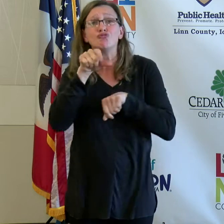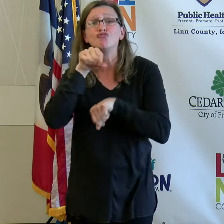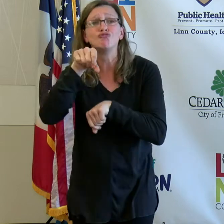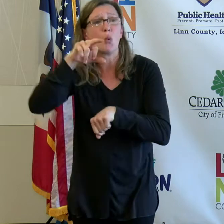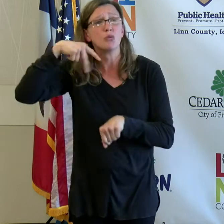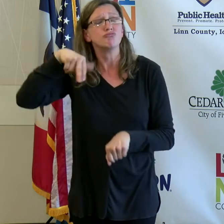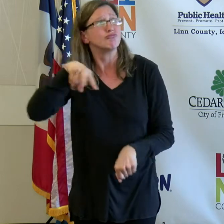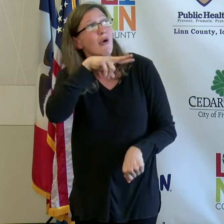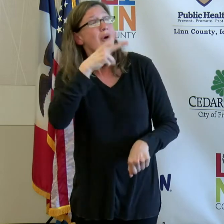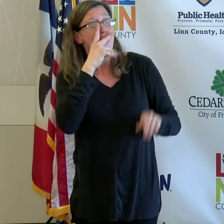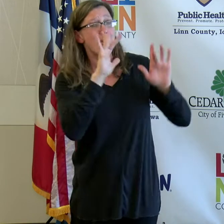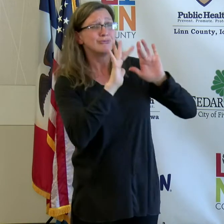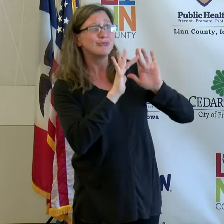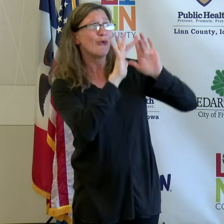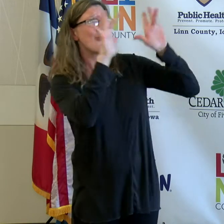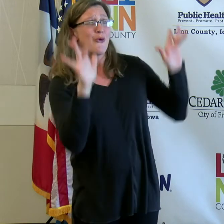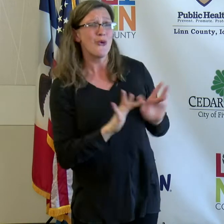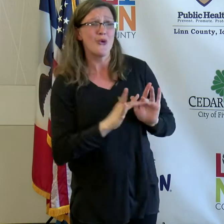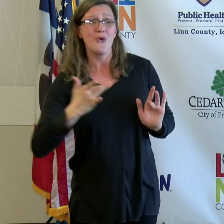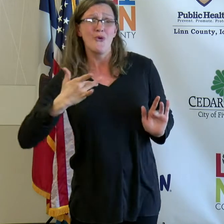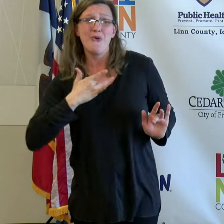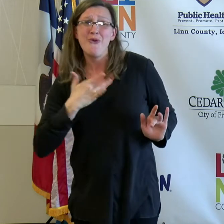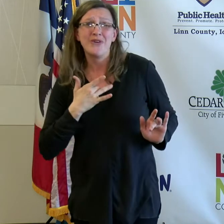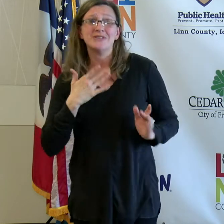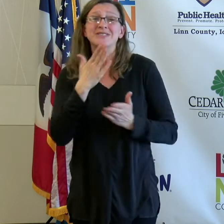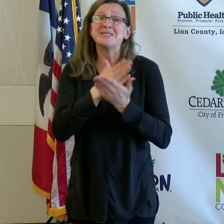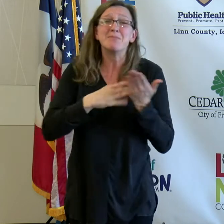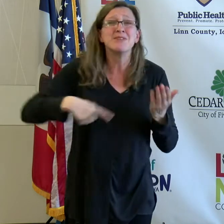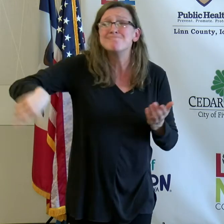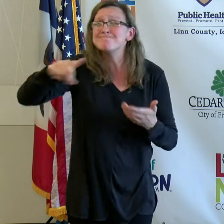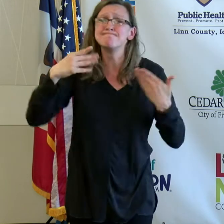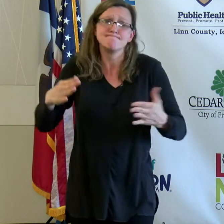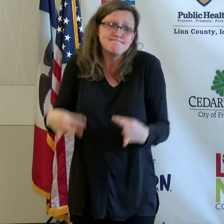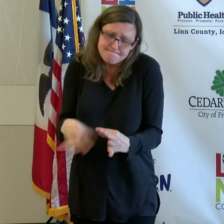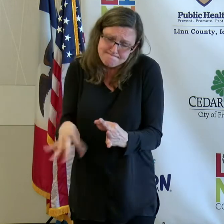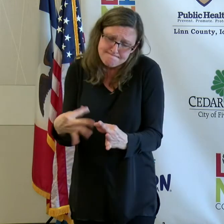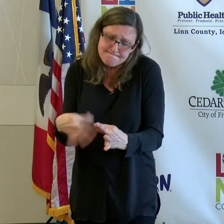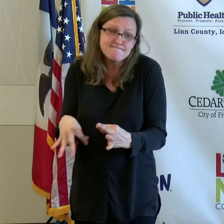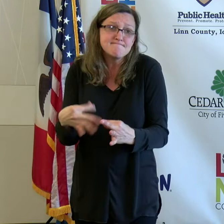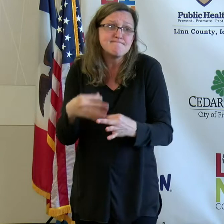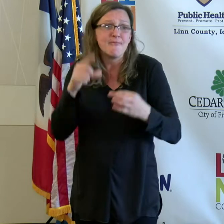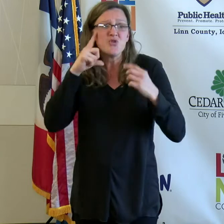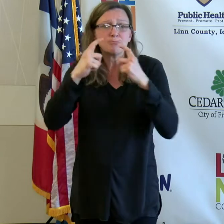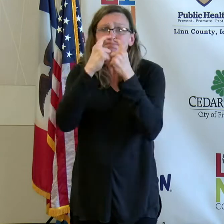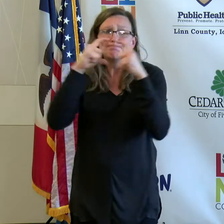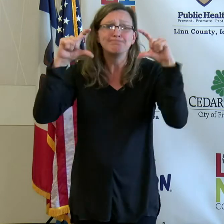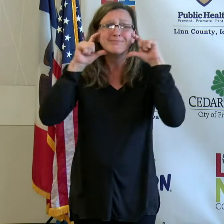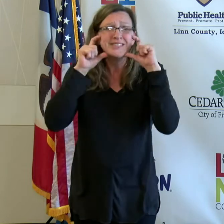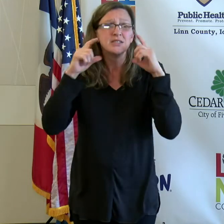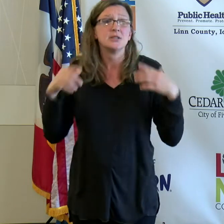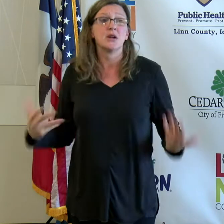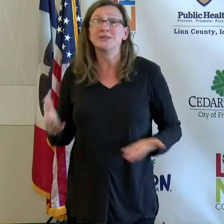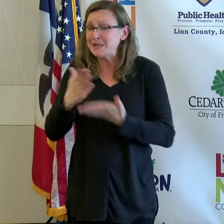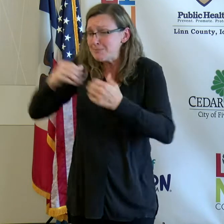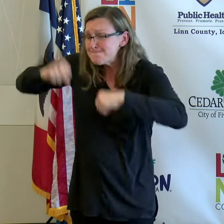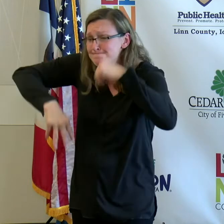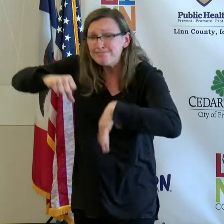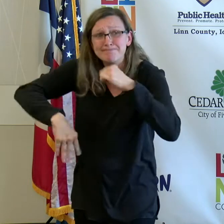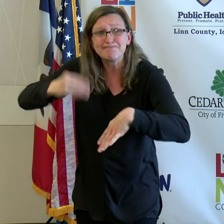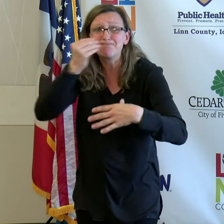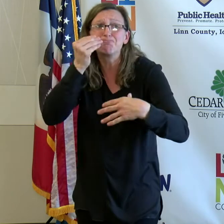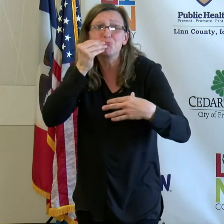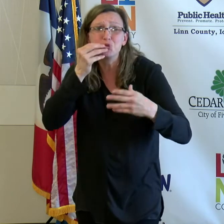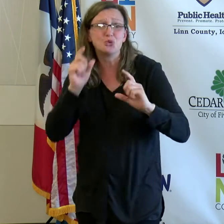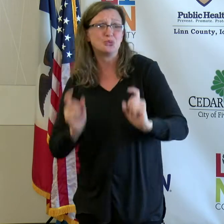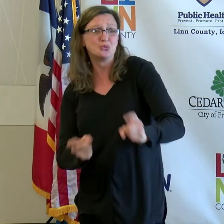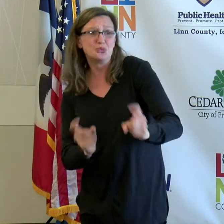masks, to people still ordering food for takeout or delivery, or even buying gift cards from our local restaurants to help keep